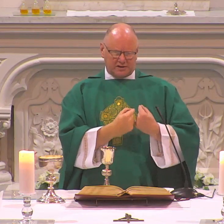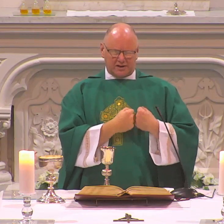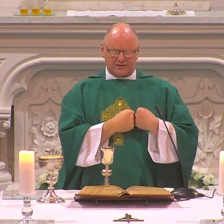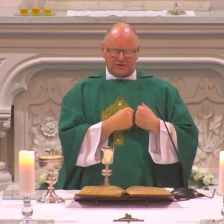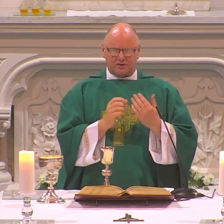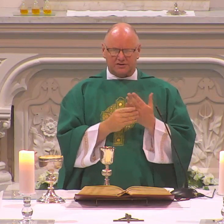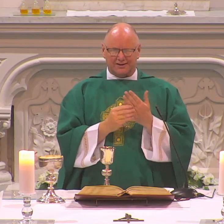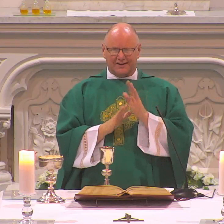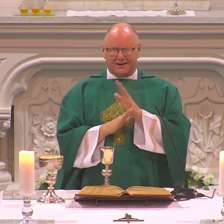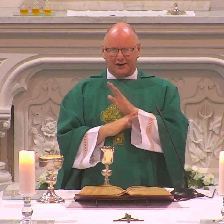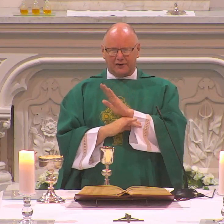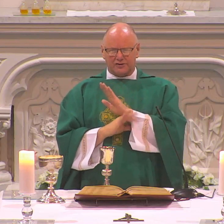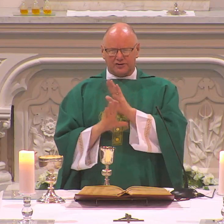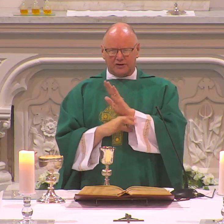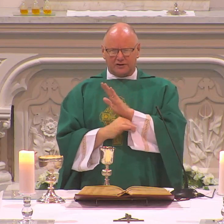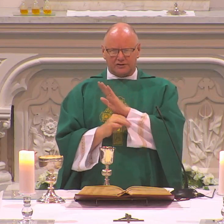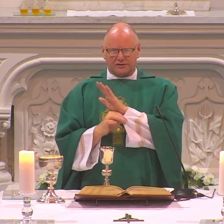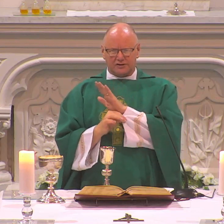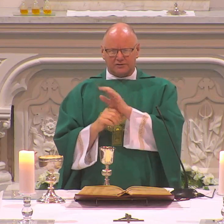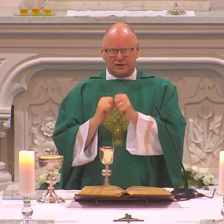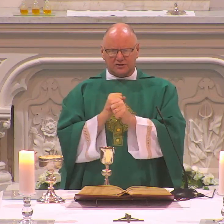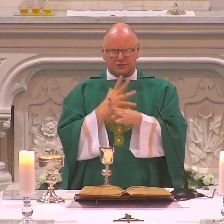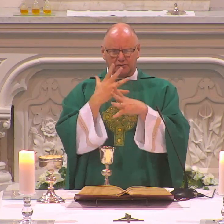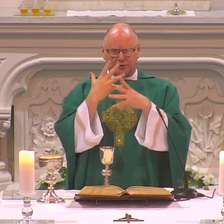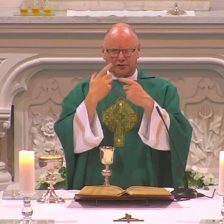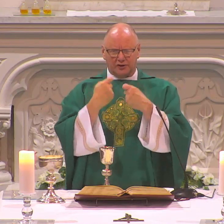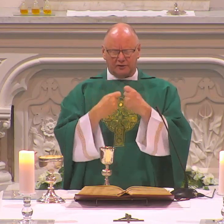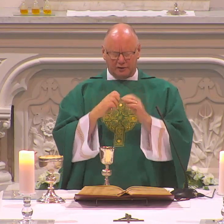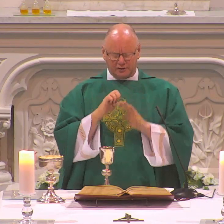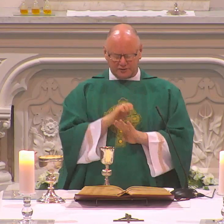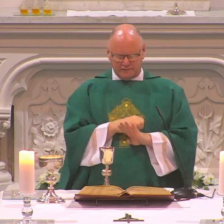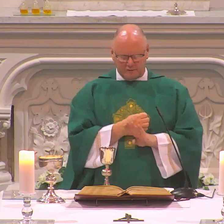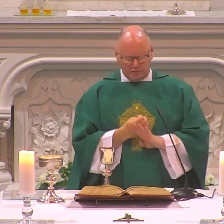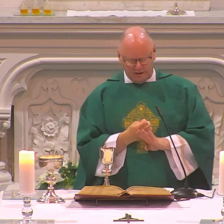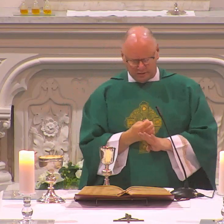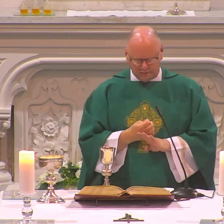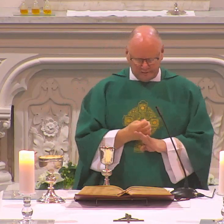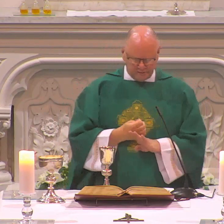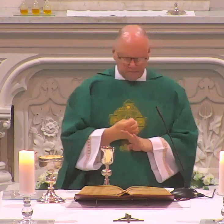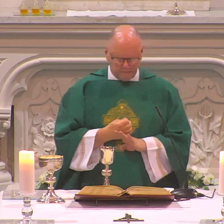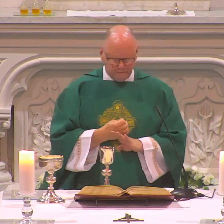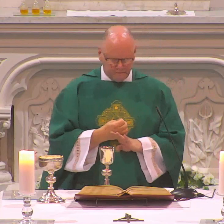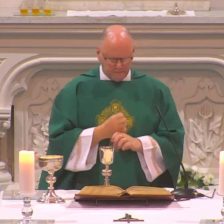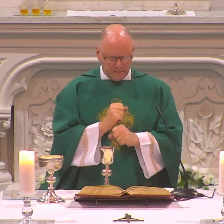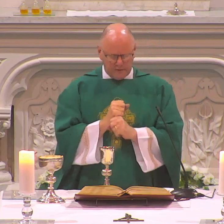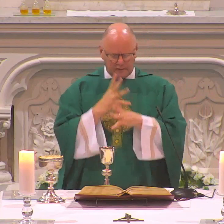trespass against us. And lead us not into temptation, but deliver us from evil.